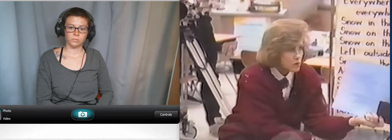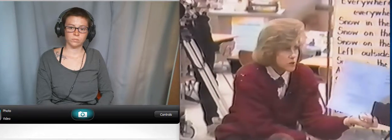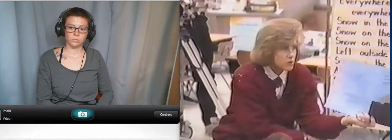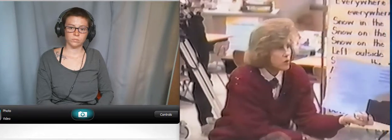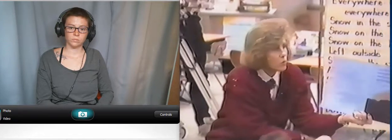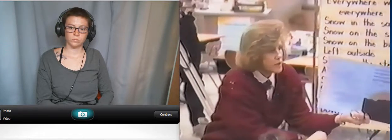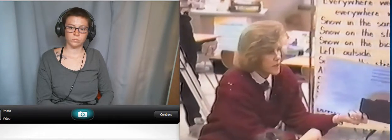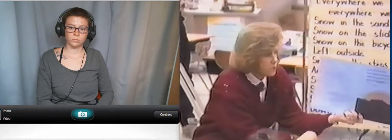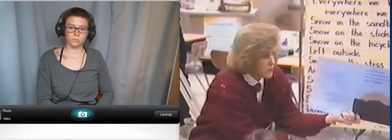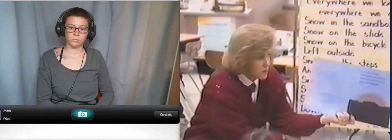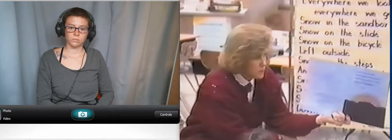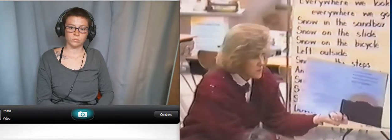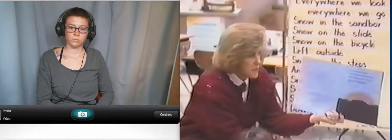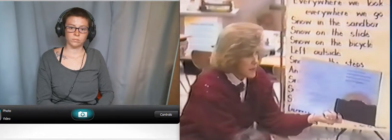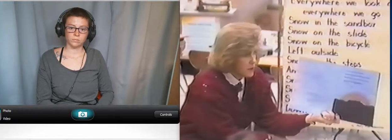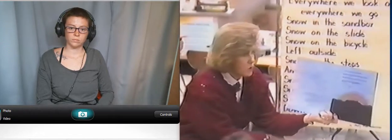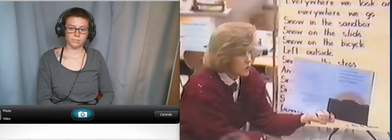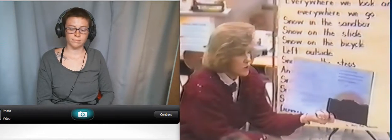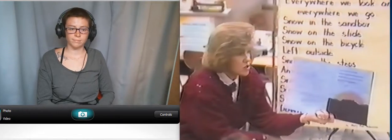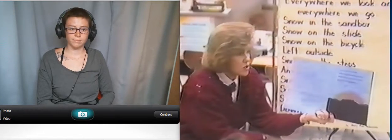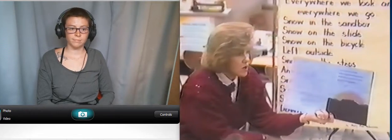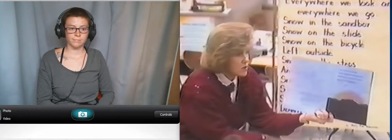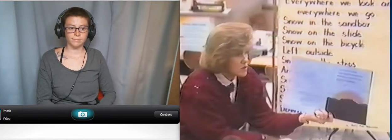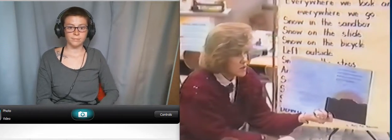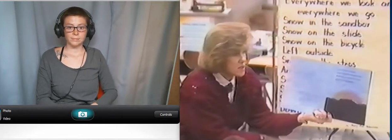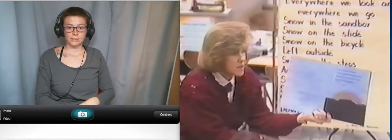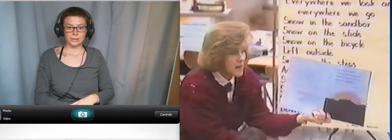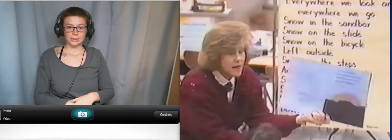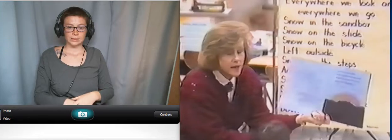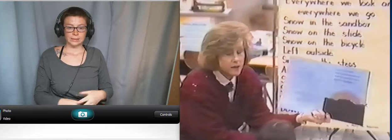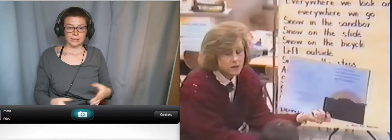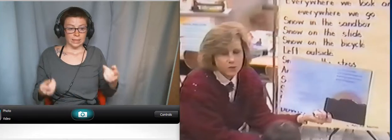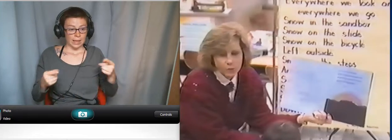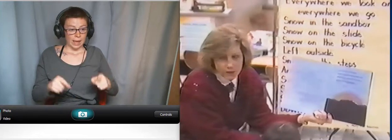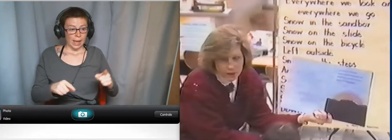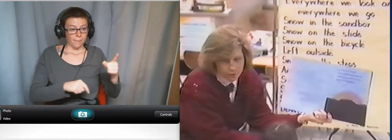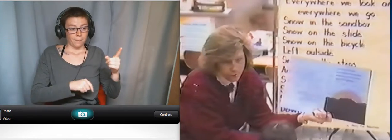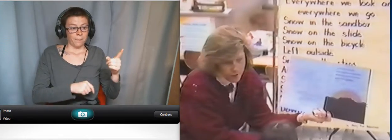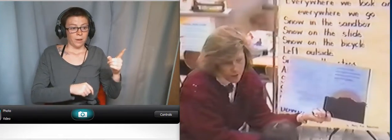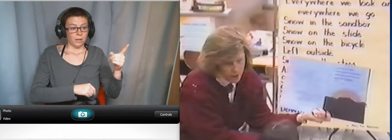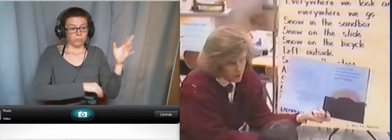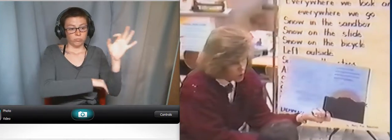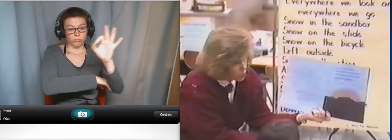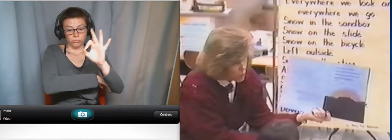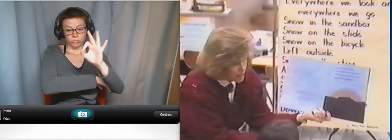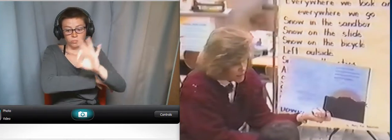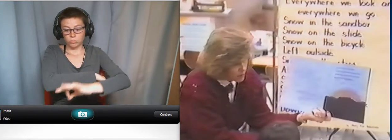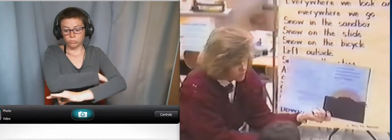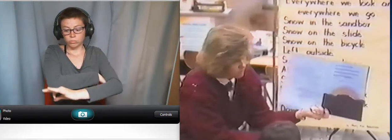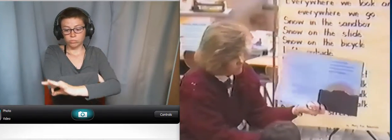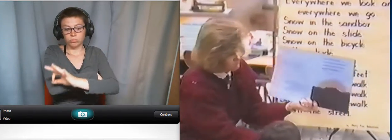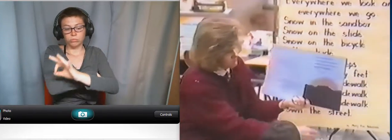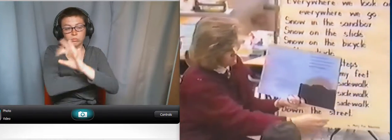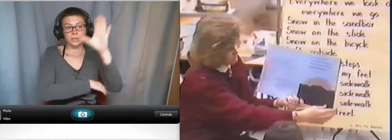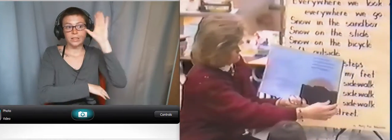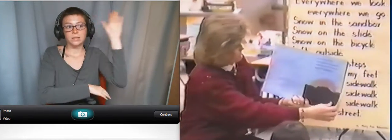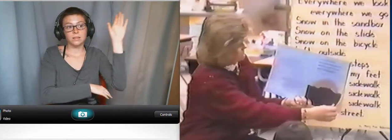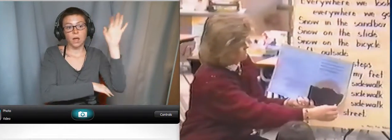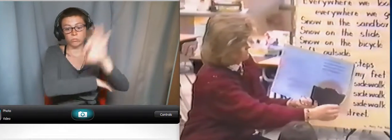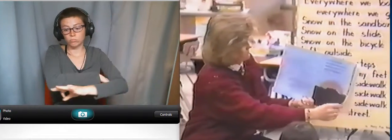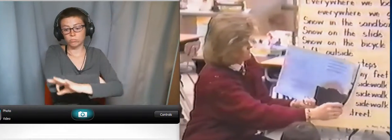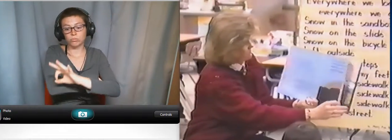Just at the moment when night becomes day, when the stars in the sky begin fading away,